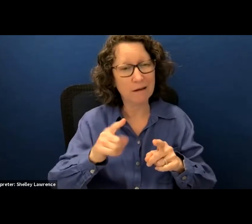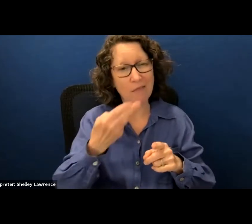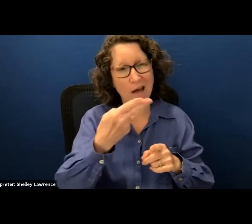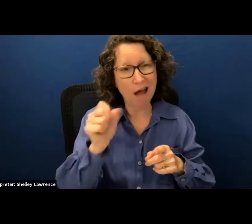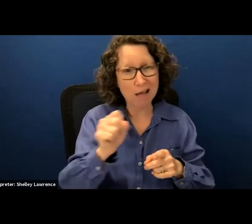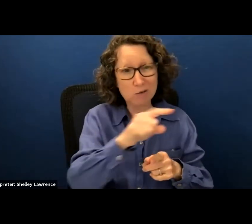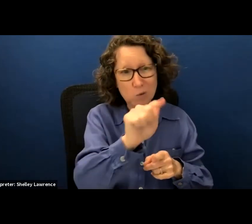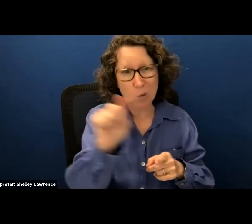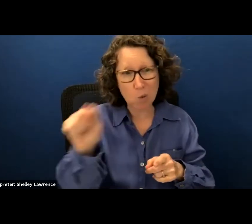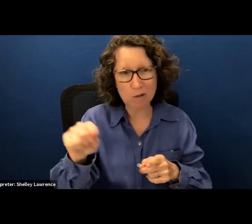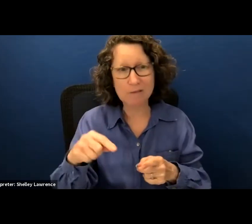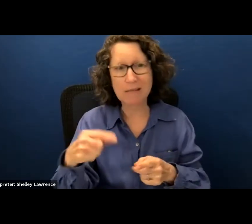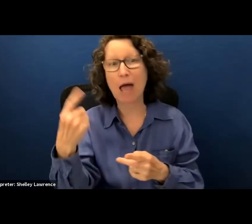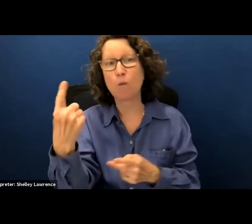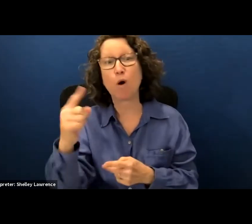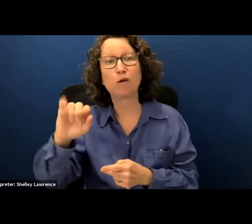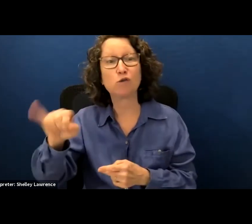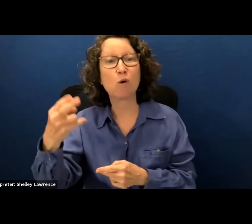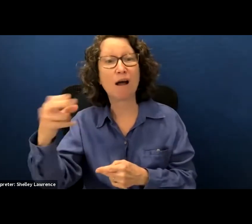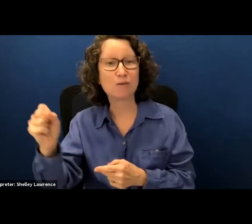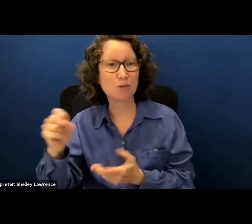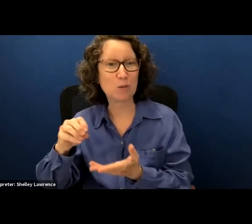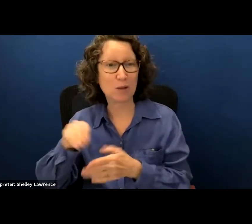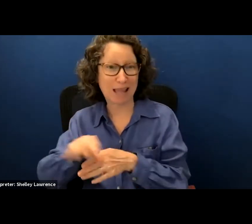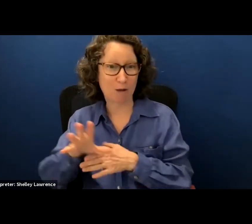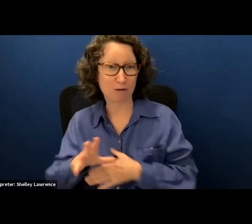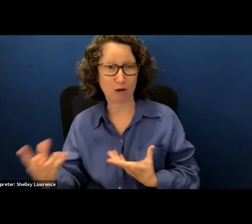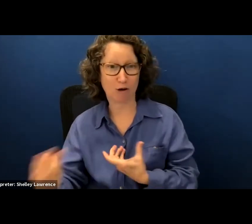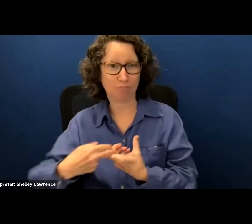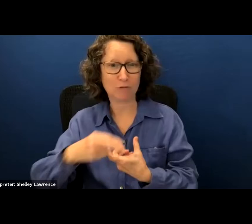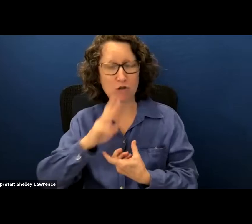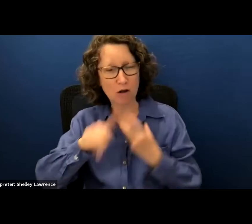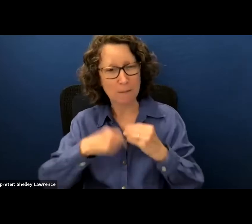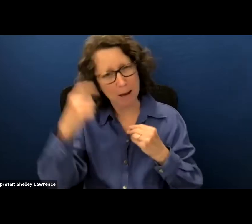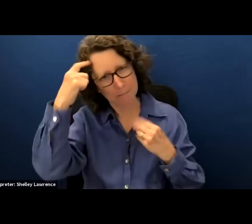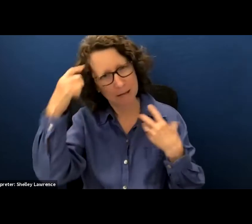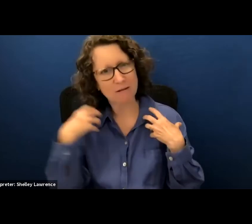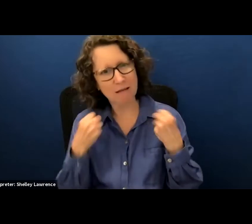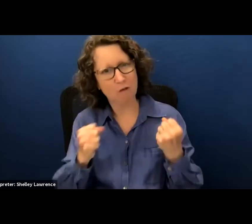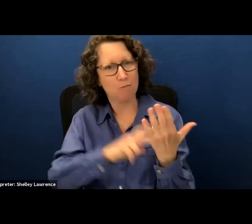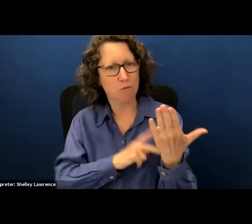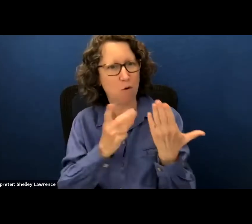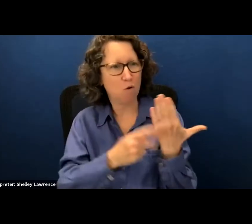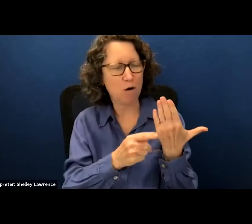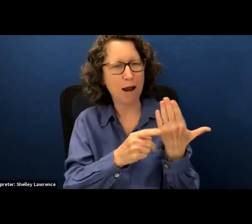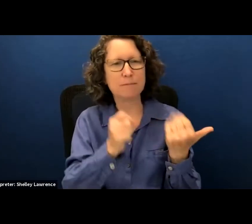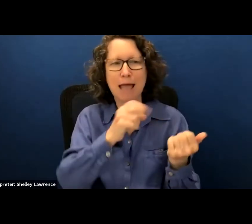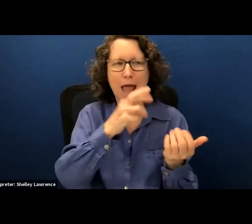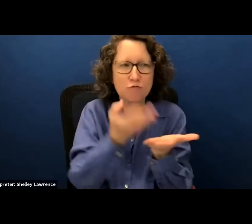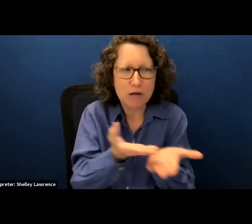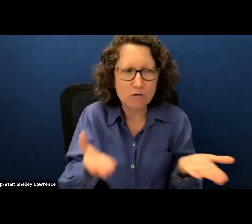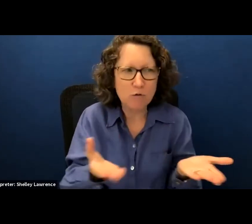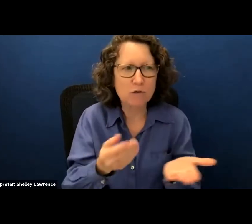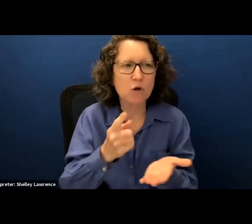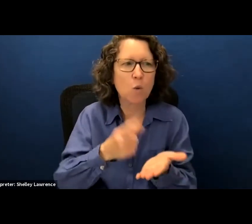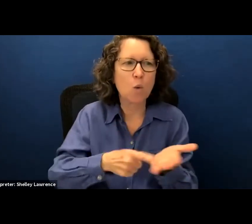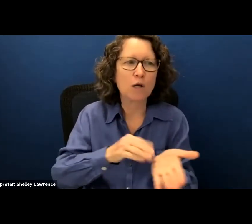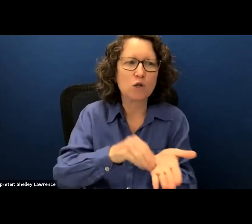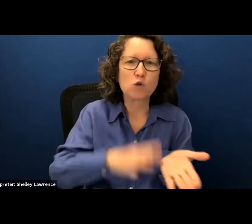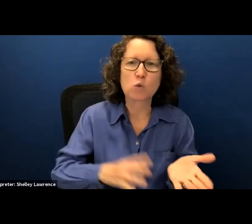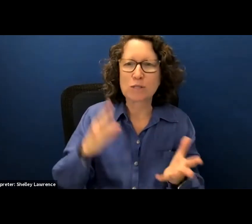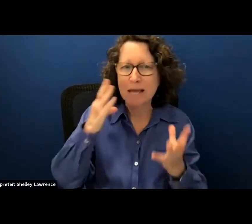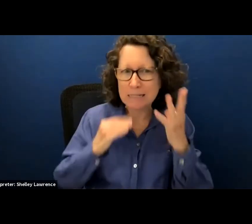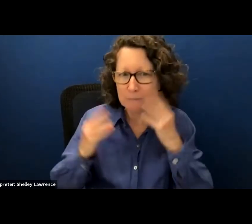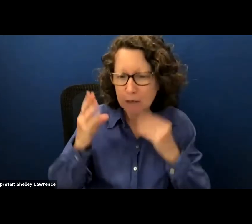schools, and then there was one junior high counselor talking more about mental health programs and resources and what students have been